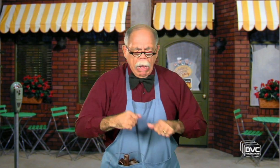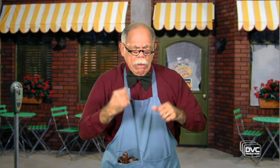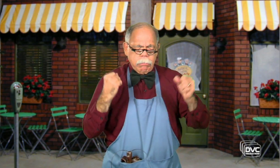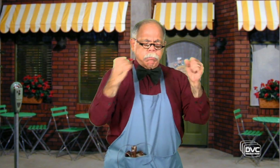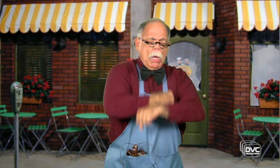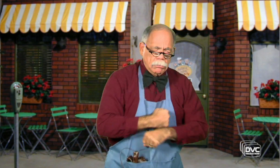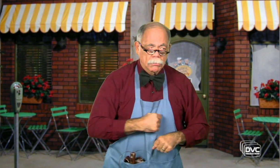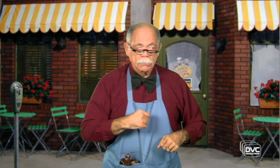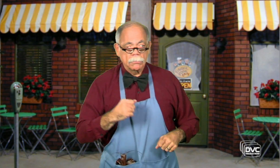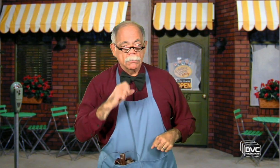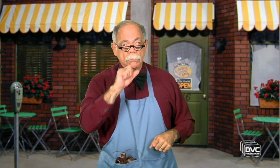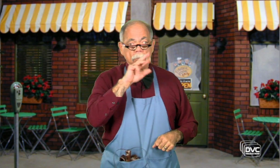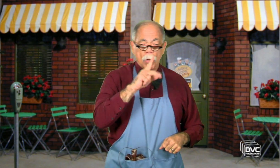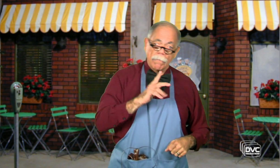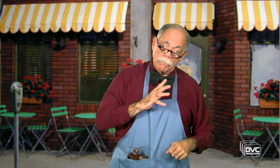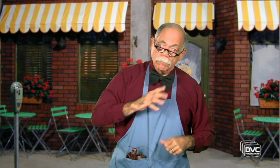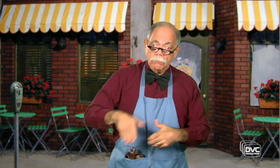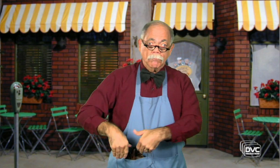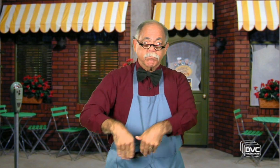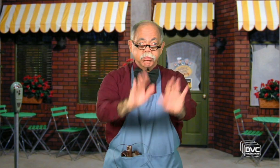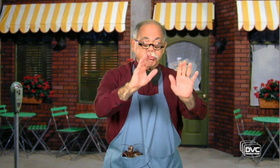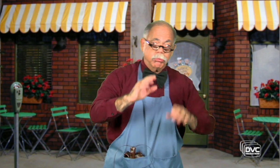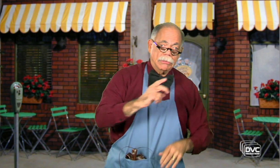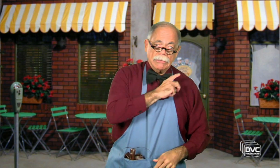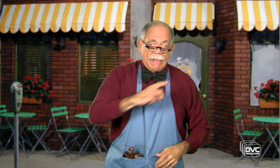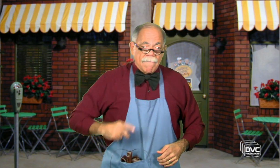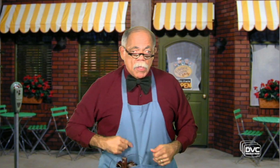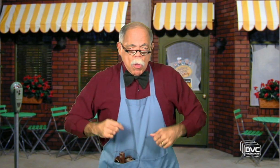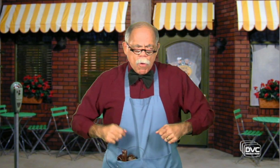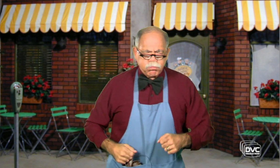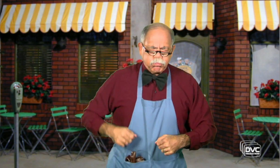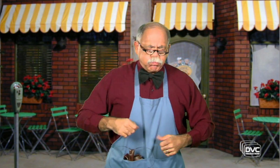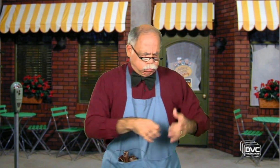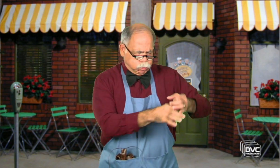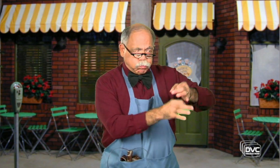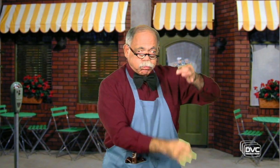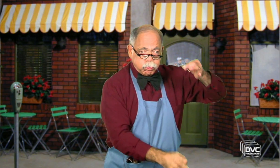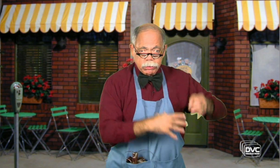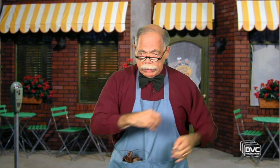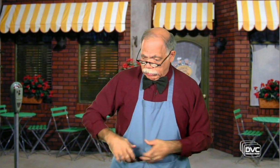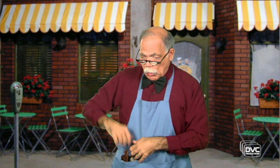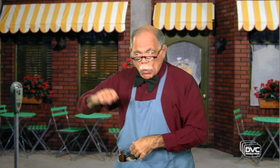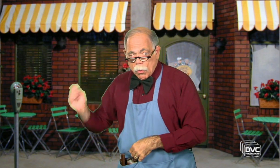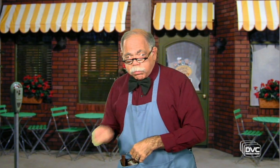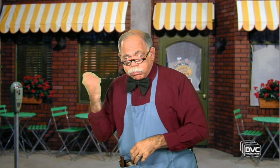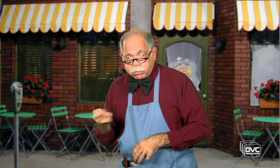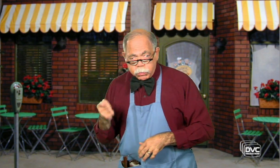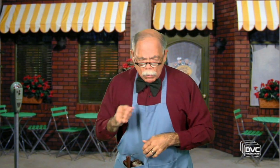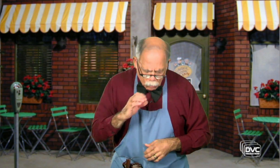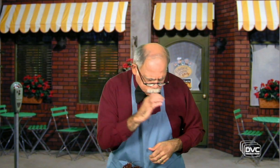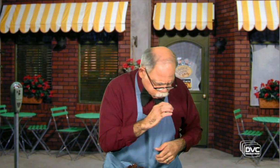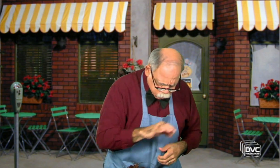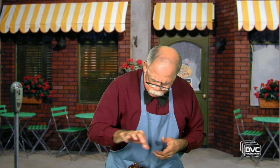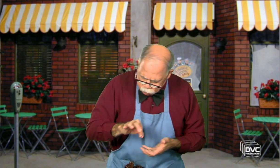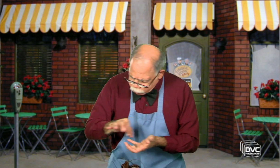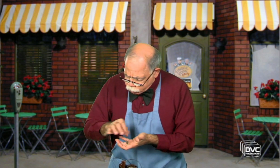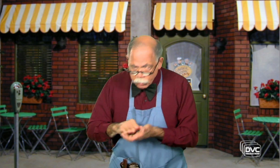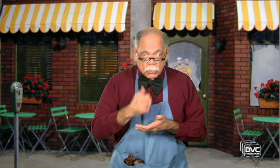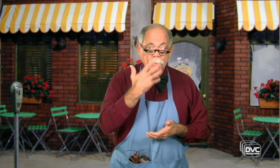fight a Goliath." So King Saul sent David out. David had his slingshot. He picked up 5